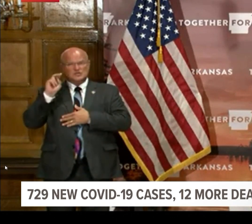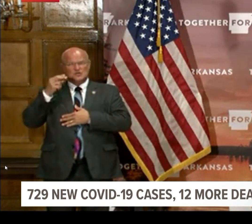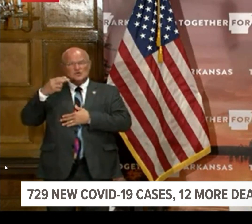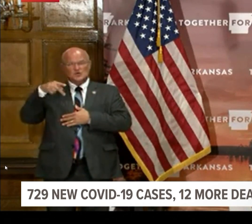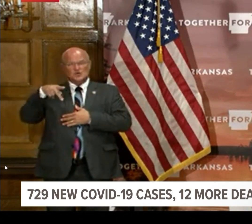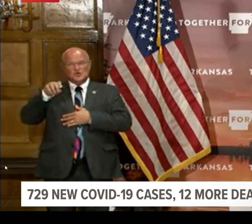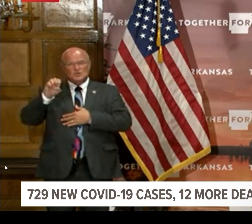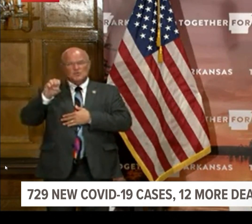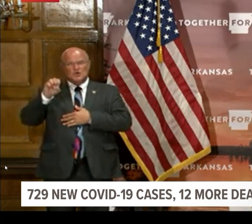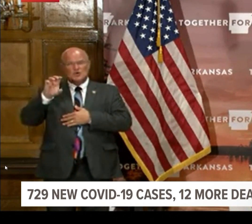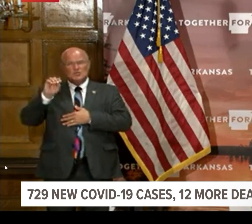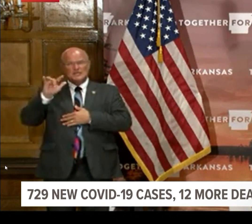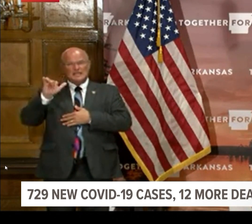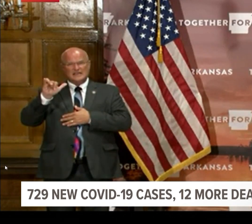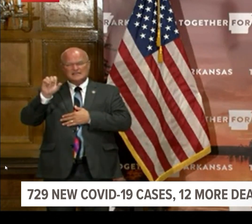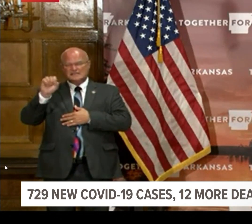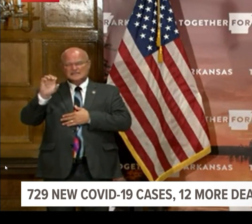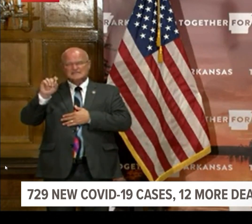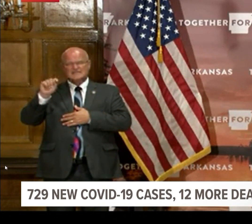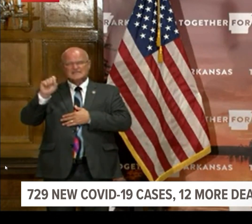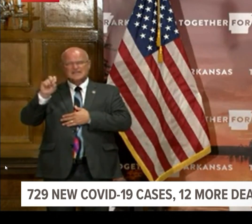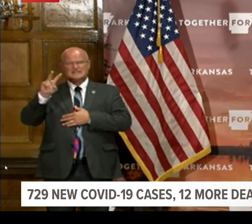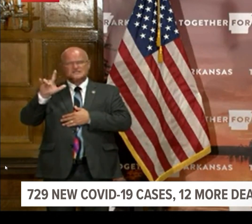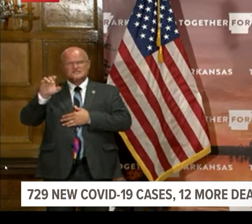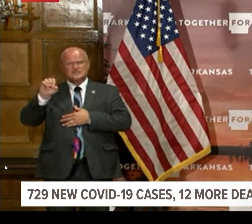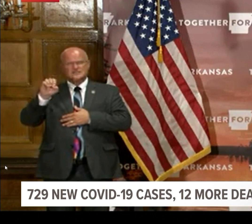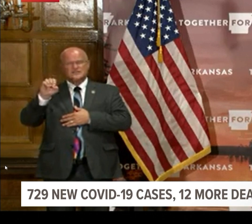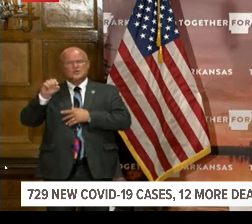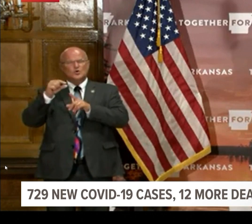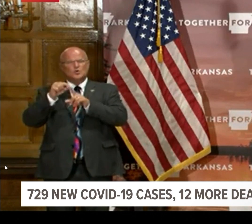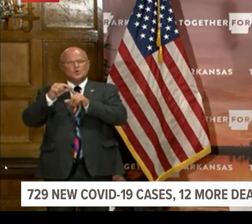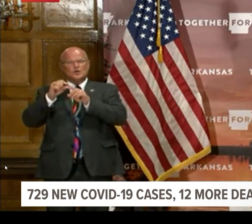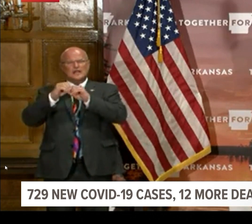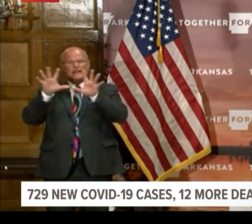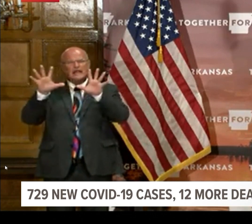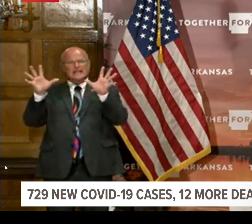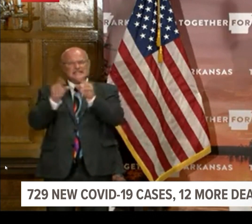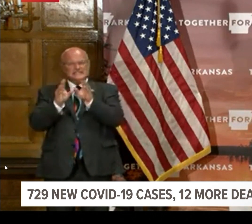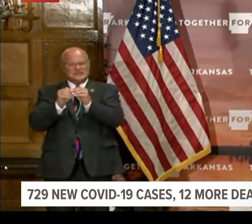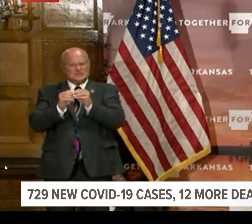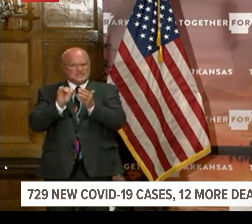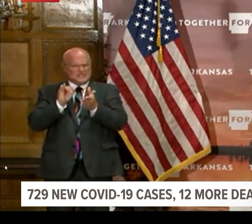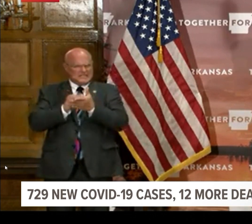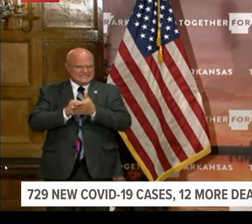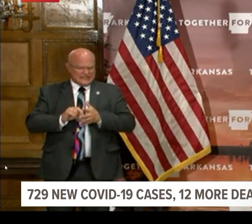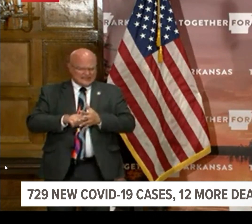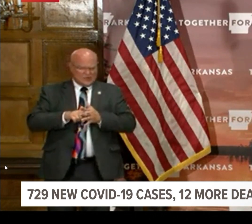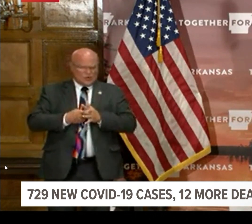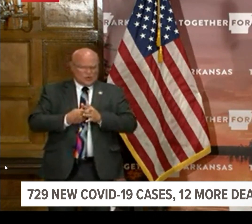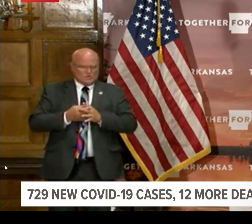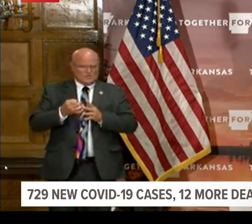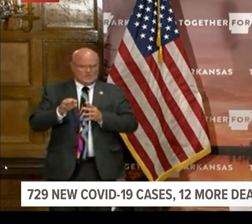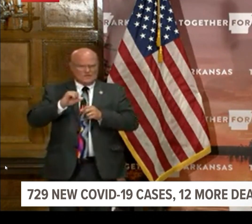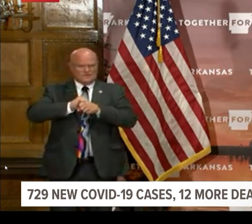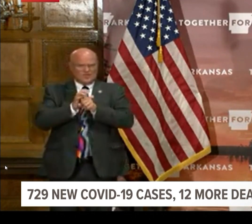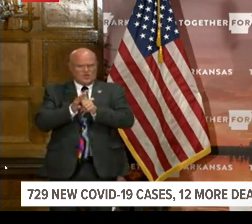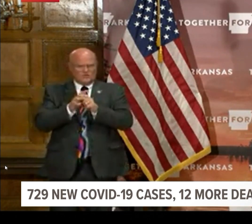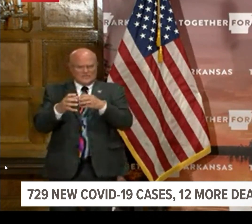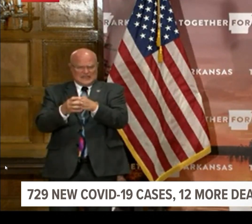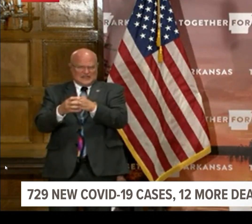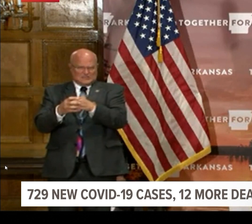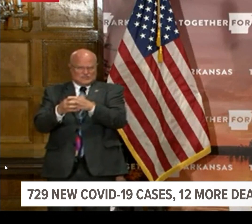County, Scottsville Word of Life Assembly. Is that the origin of a COVID